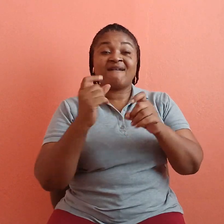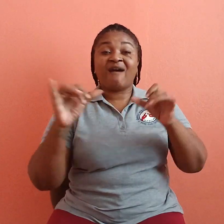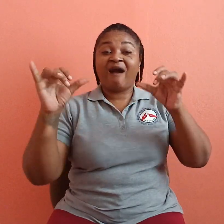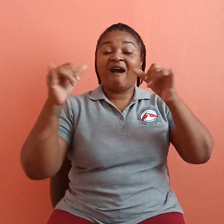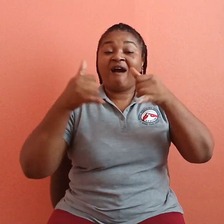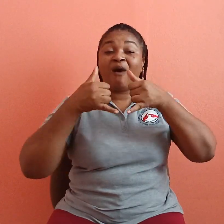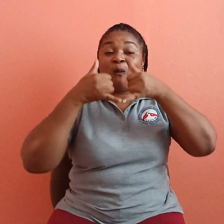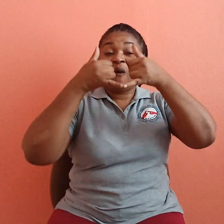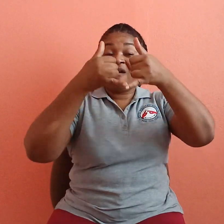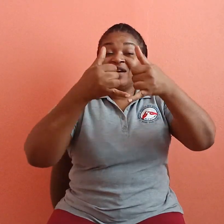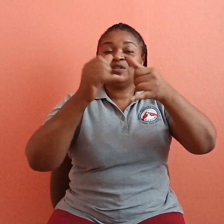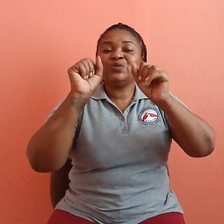you can put it there.